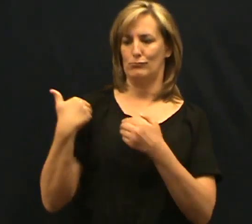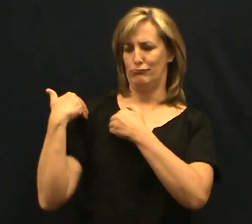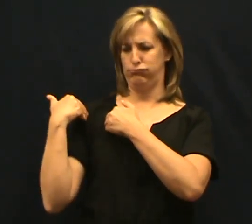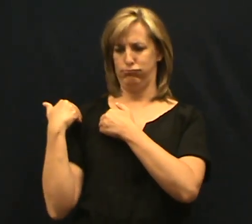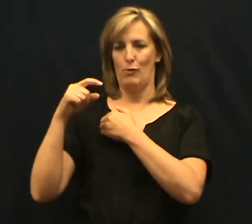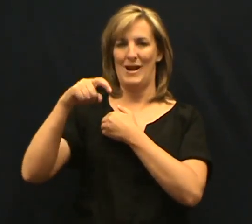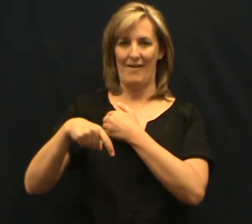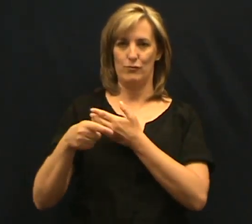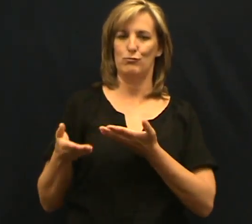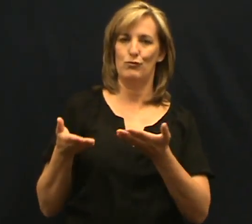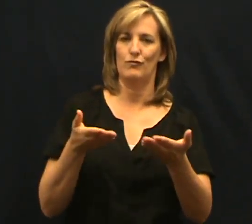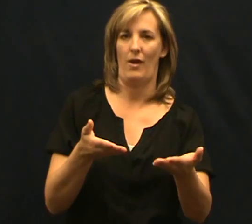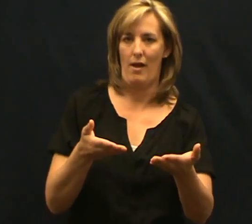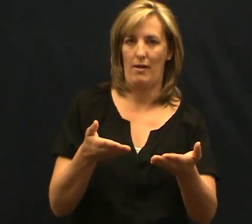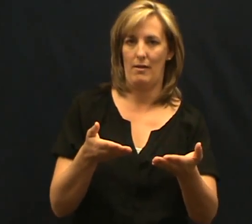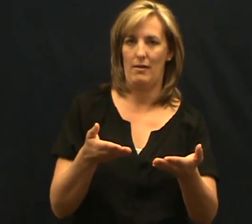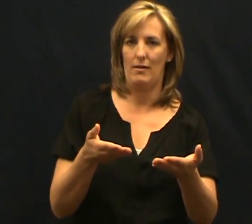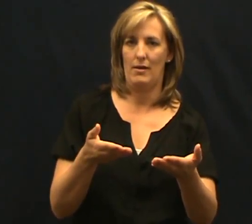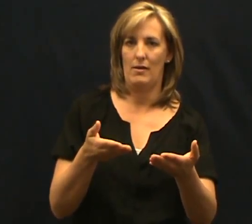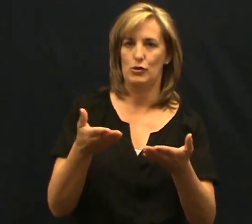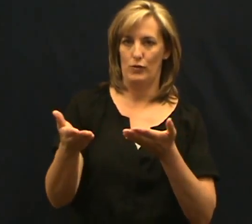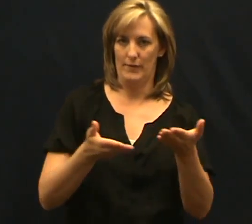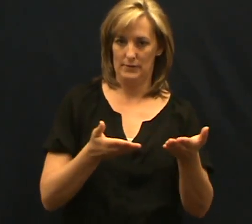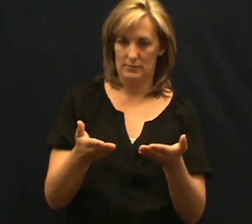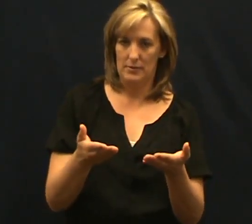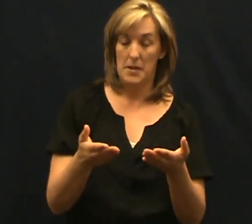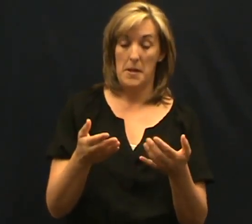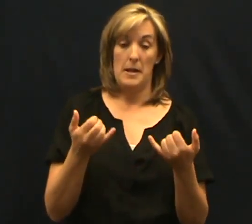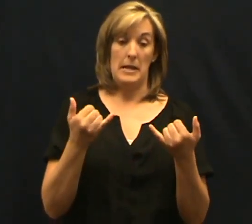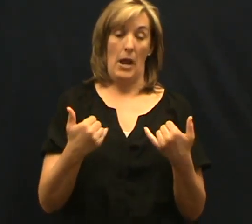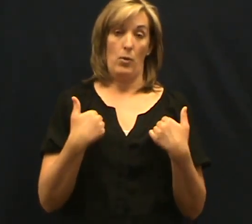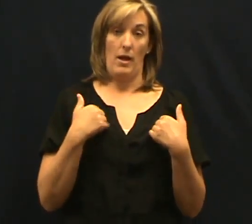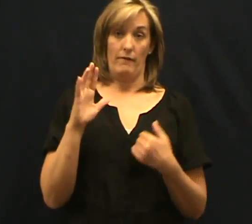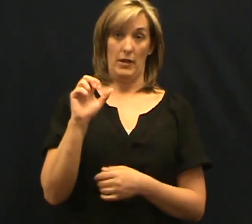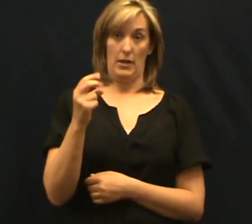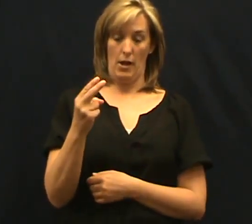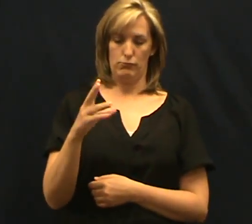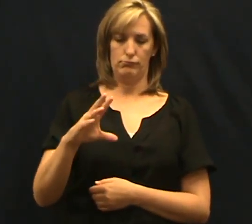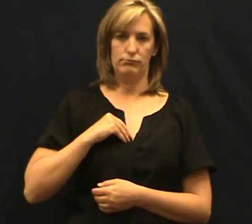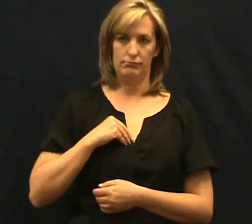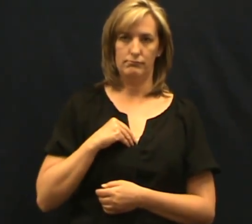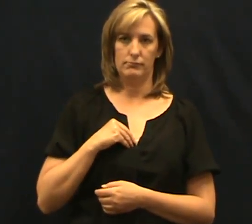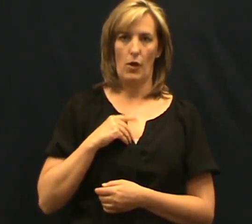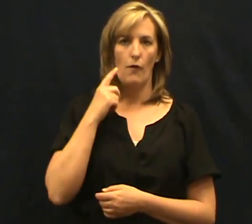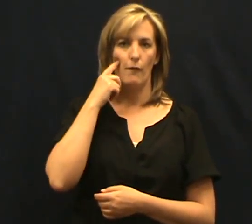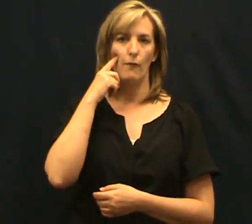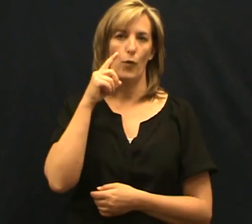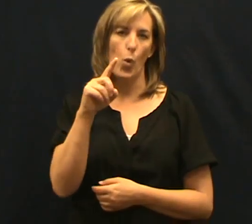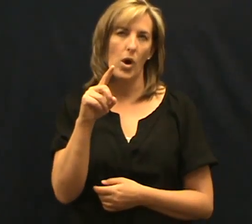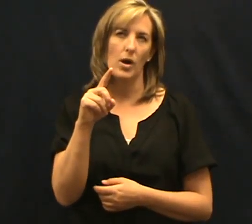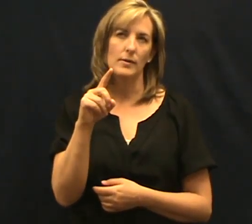we had received cash for subscription in advance, and we haven't